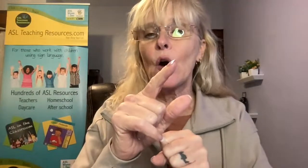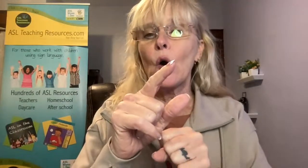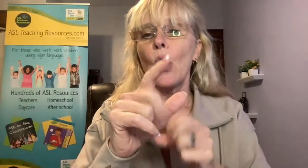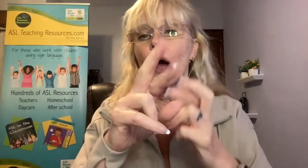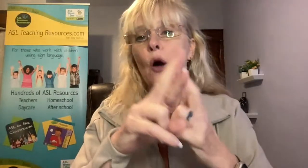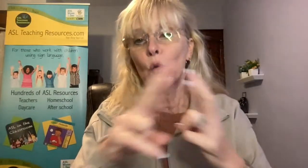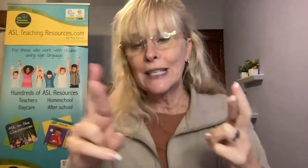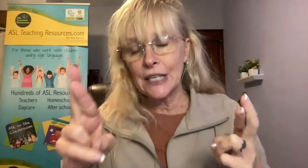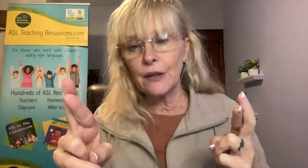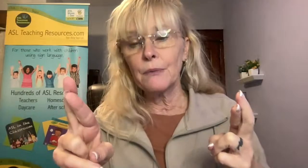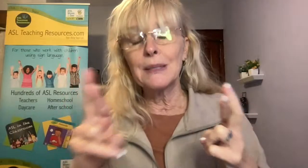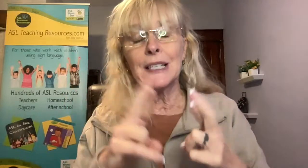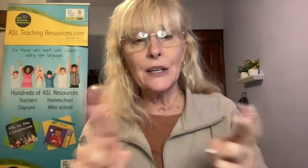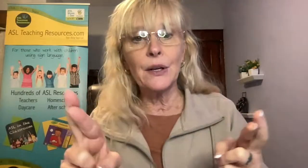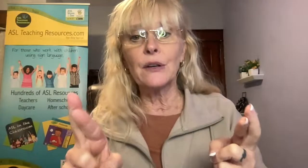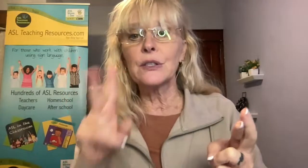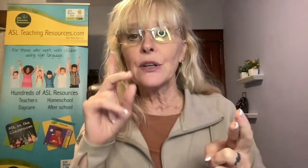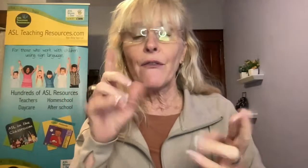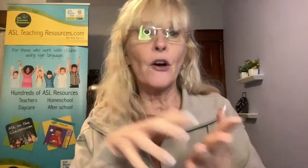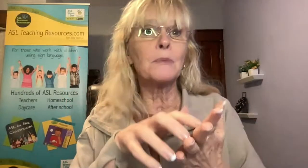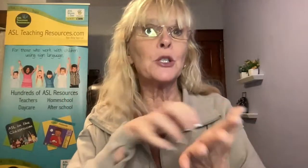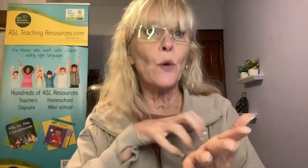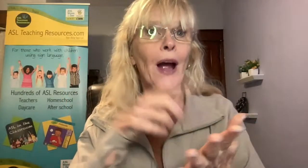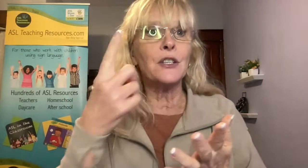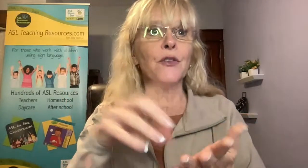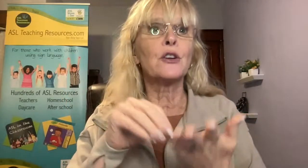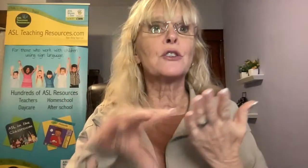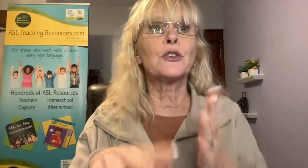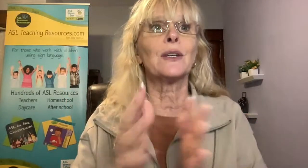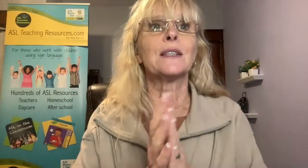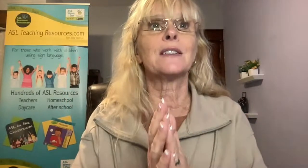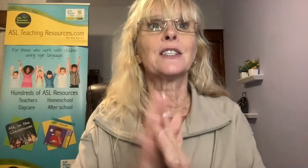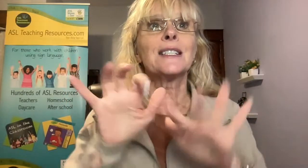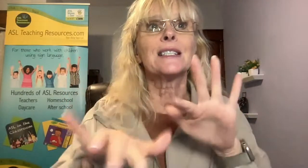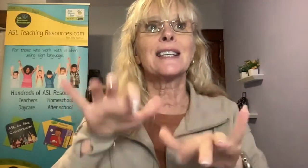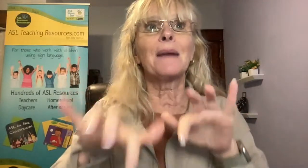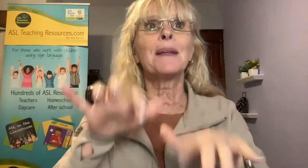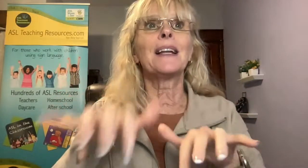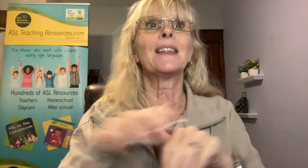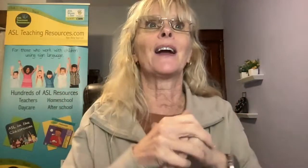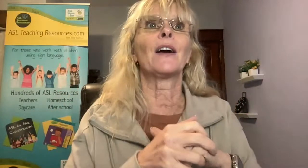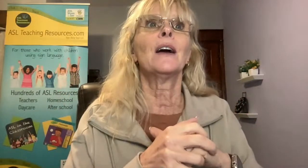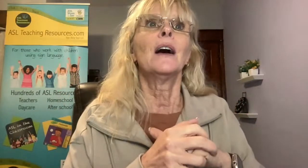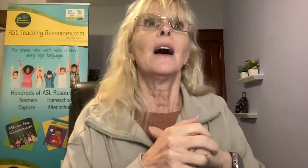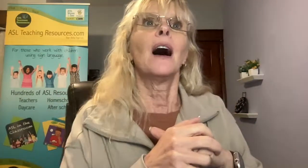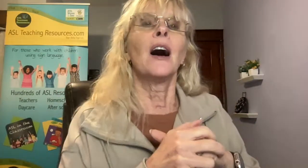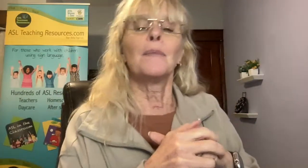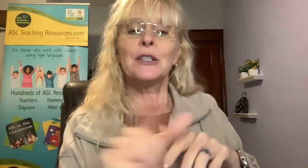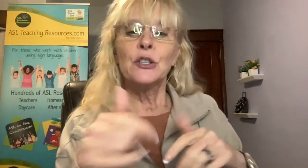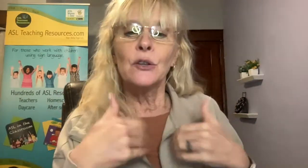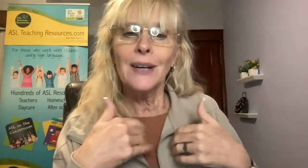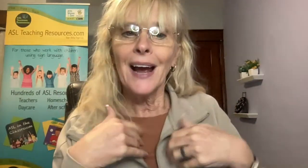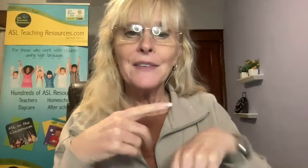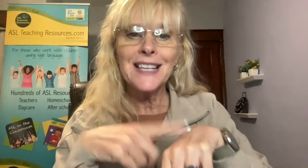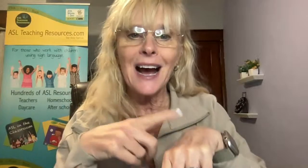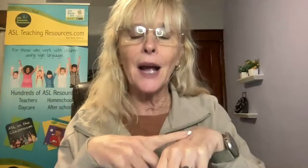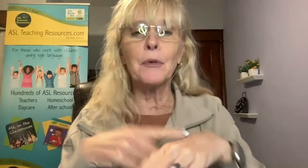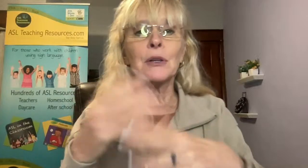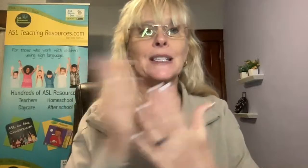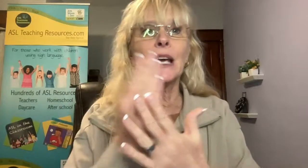ASL materials from scratch for your students? Just type that in there. That you don't have time on a scale